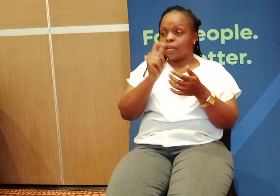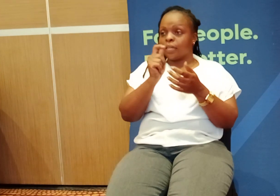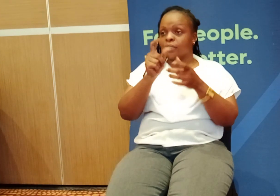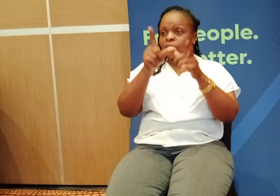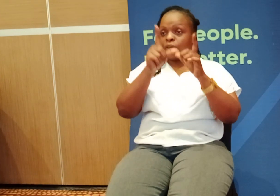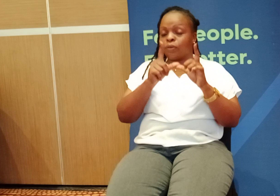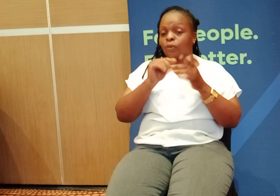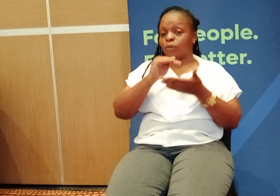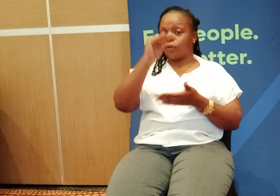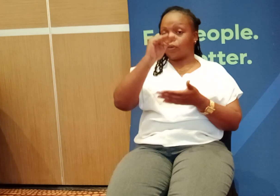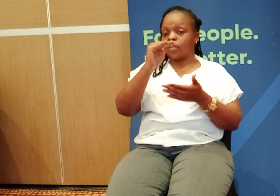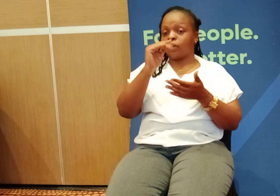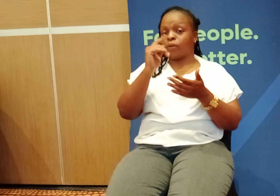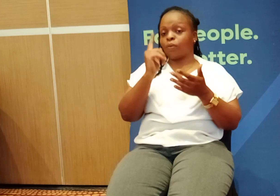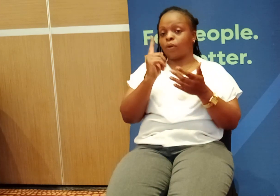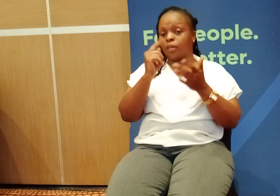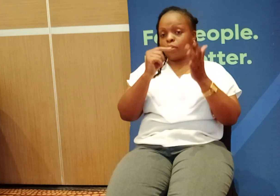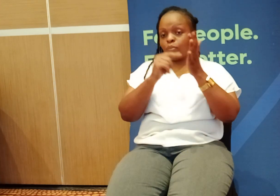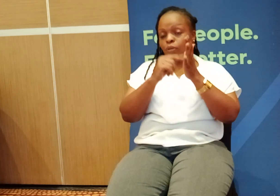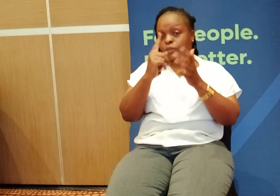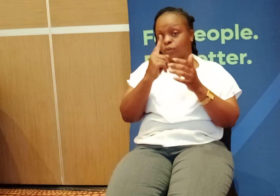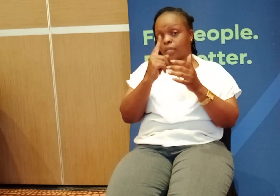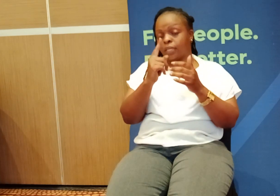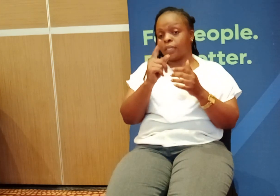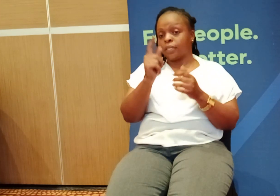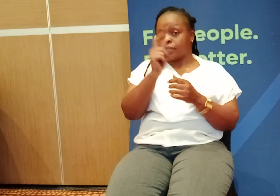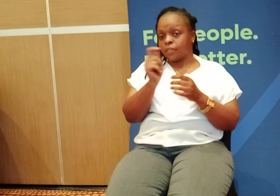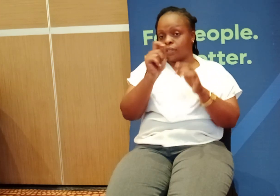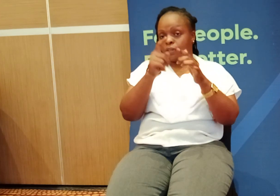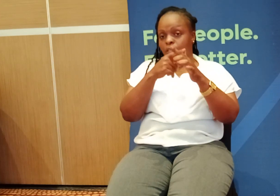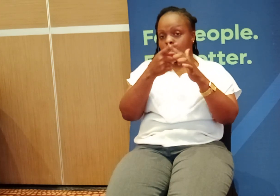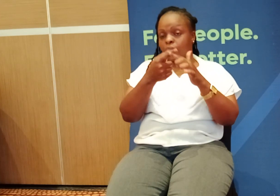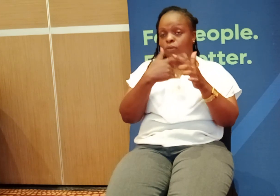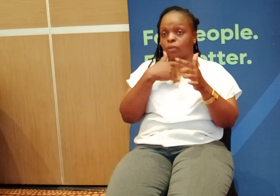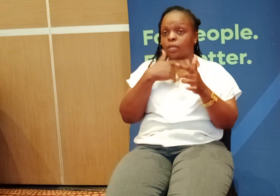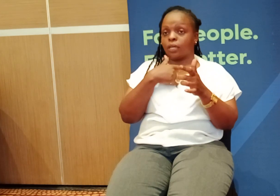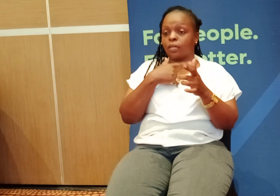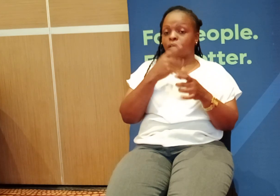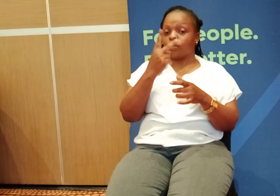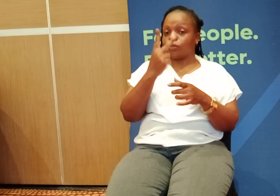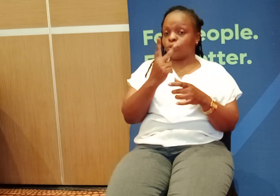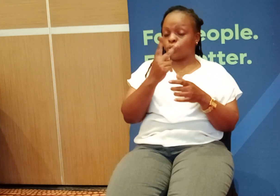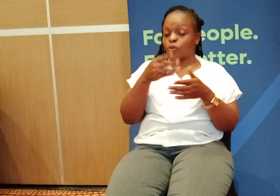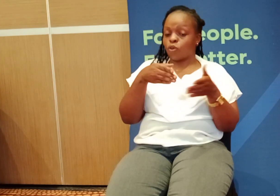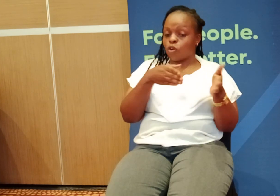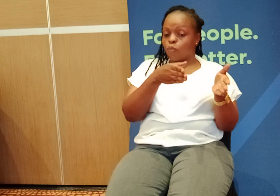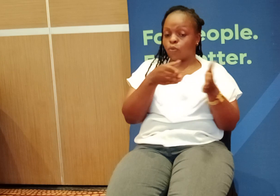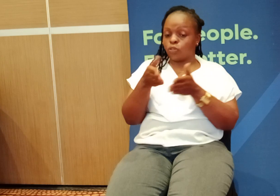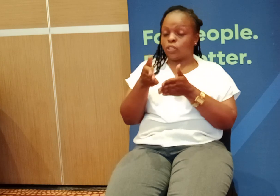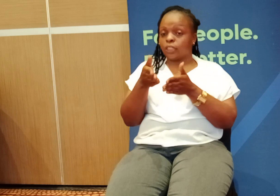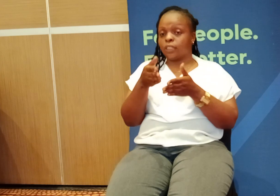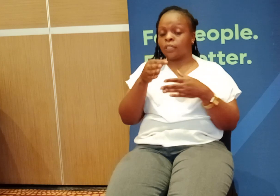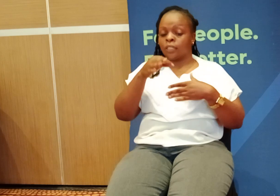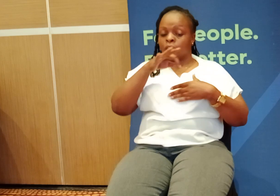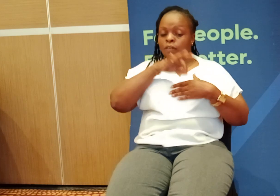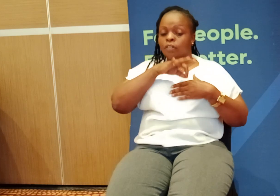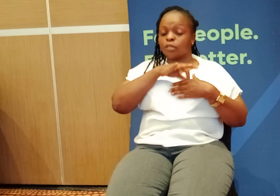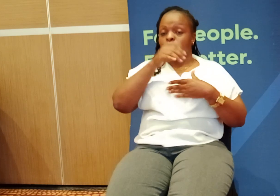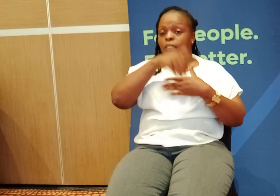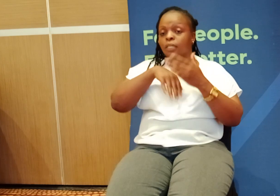about 1.1 trillion. And then we took opportunistic investments in government securities.